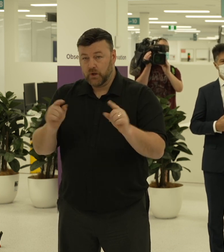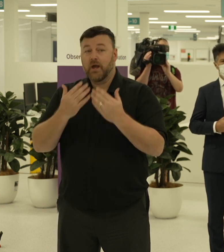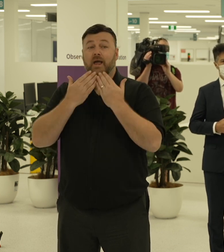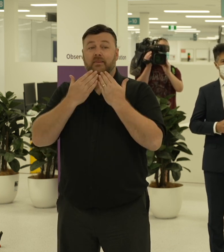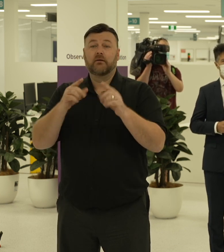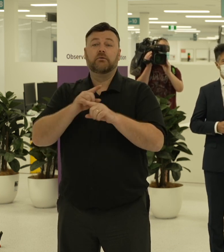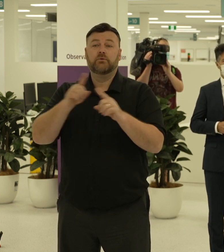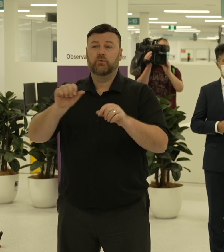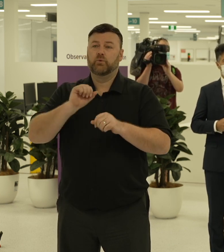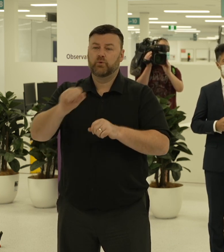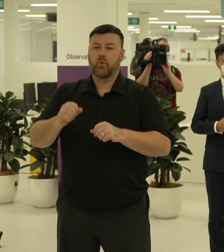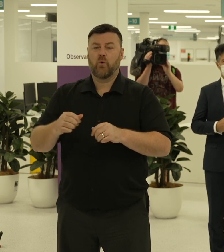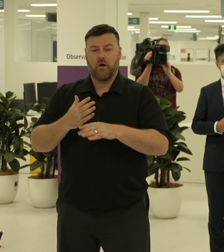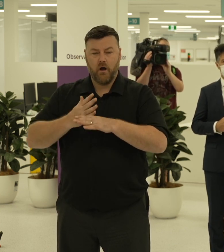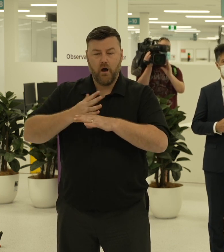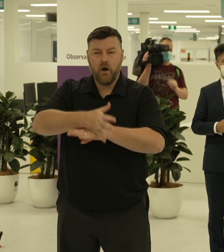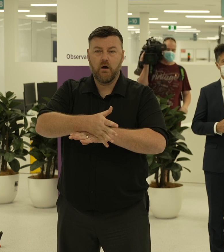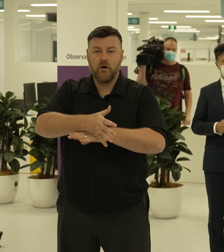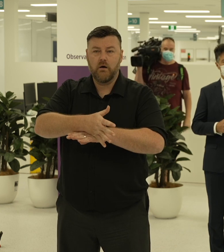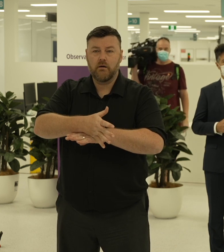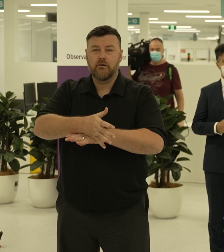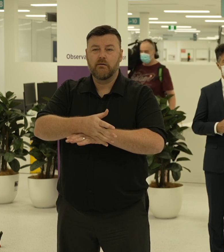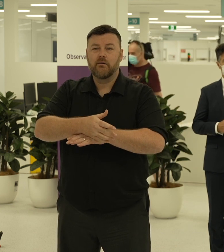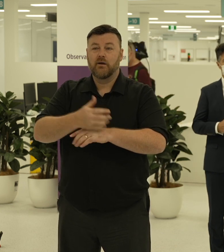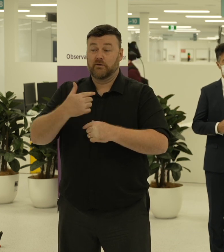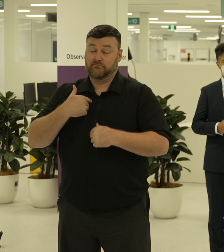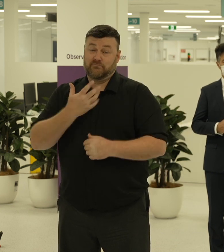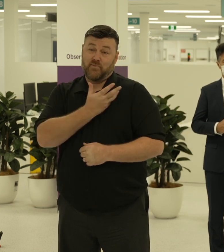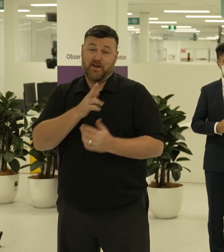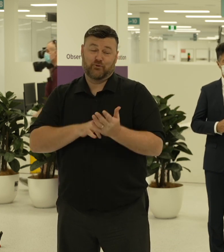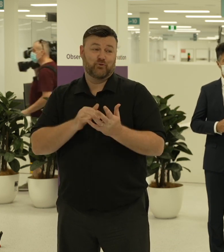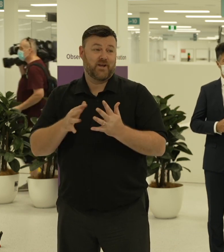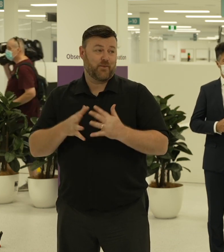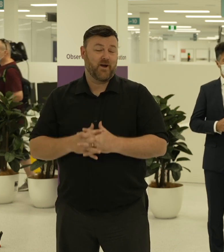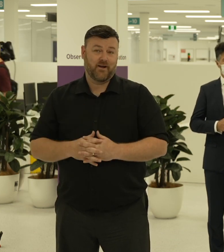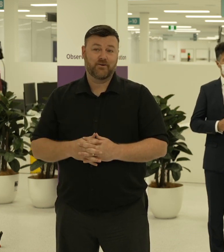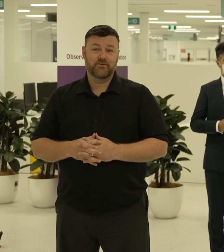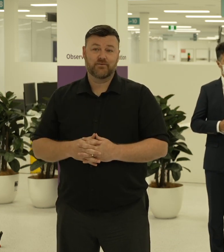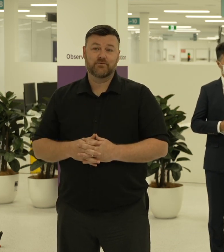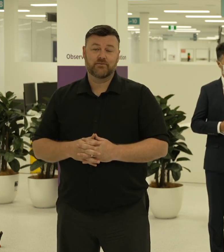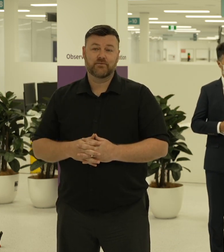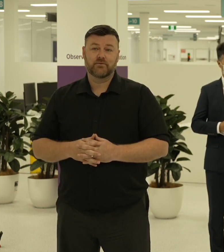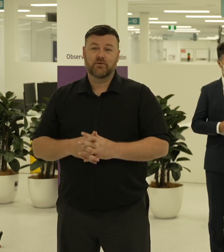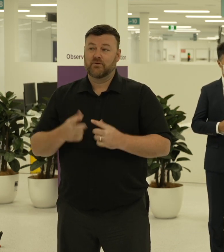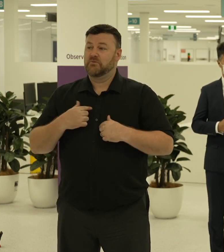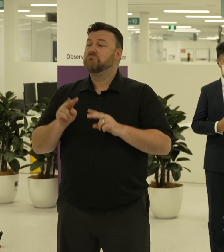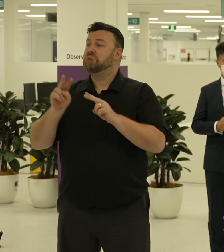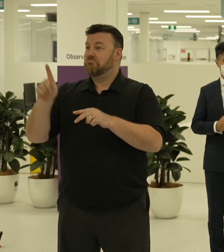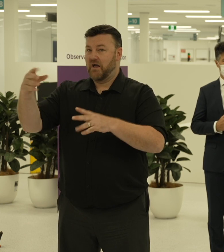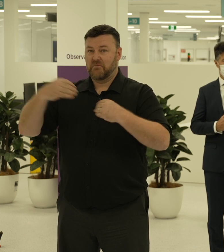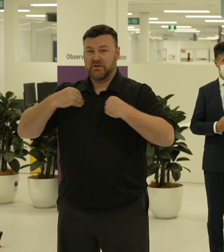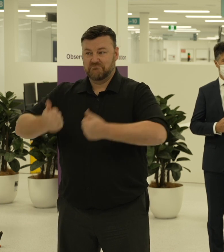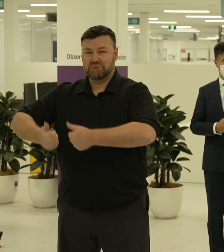amazing efforts they've made? We should be very proud as a state of where we sit here today. The fact that we're seeing many businesses thriving, we're seeing